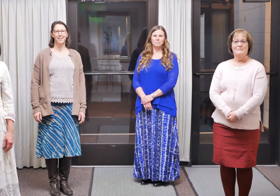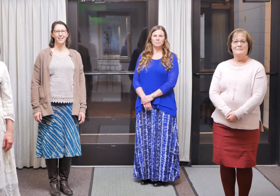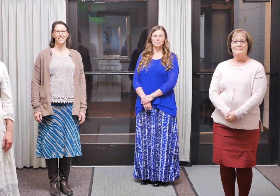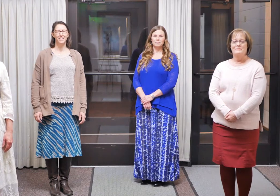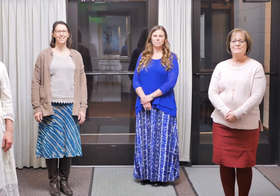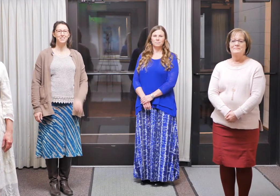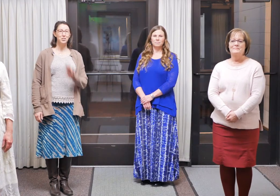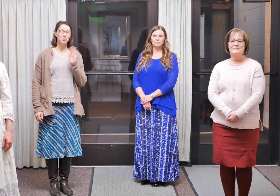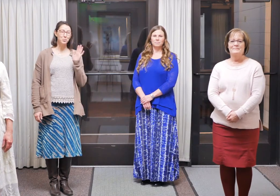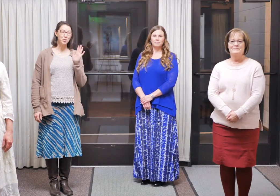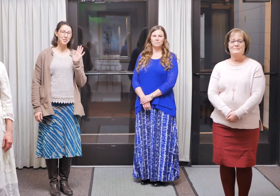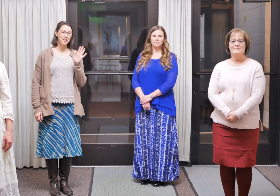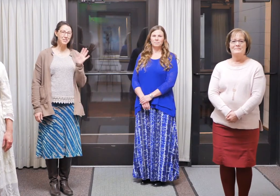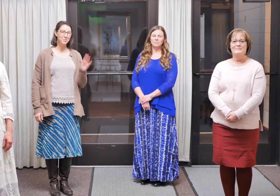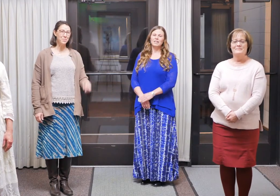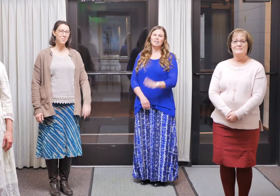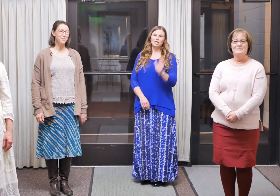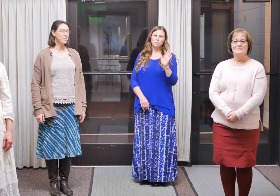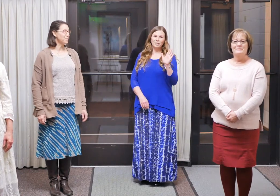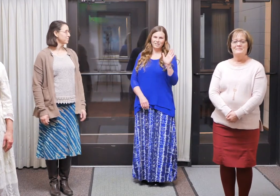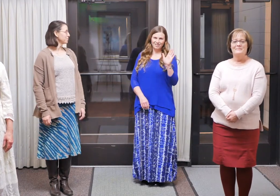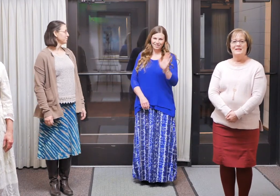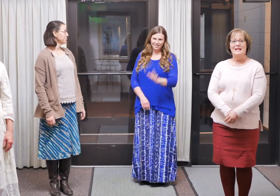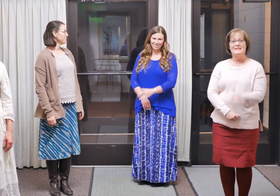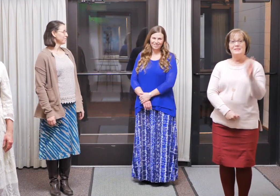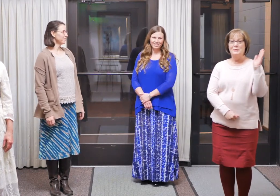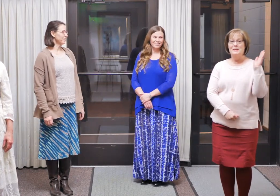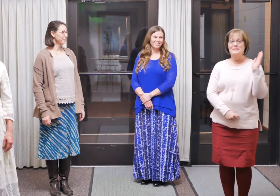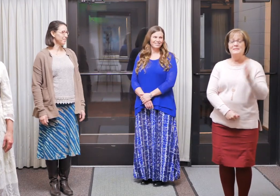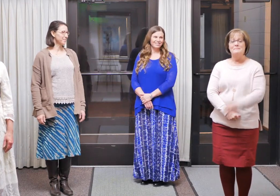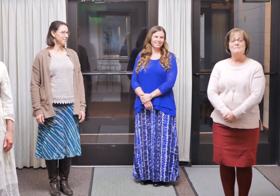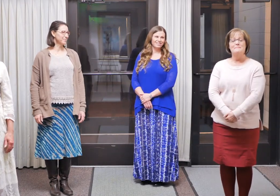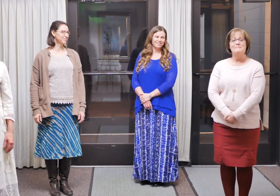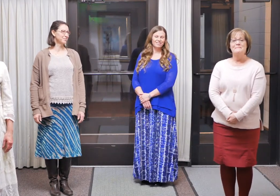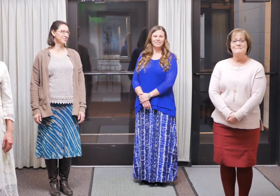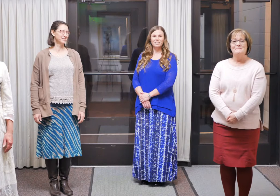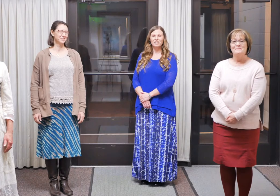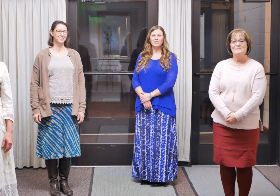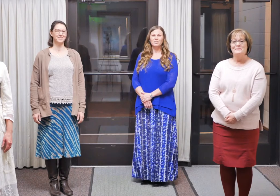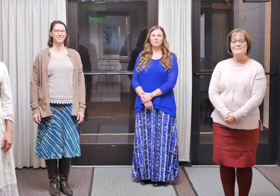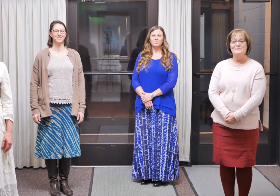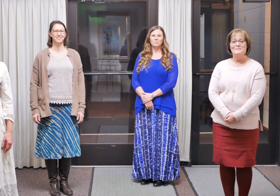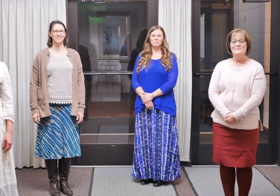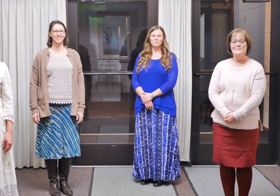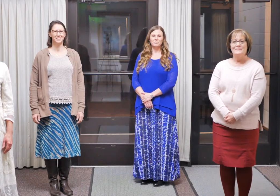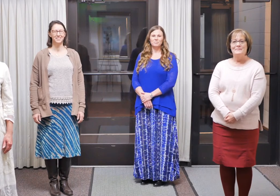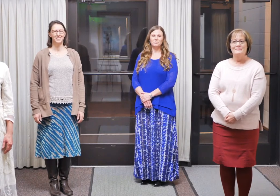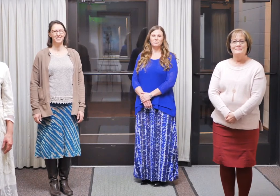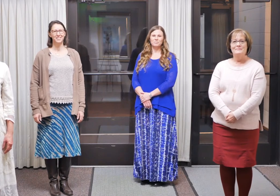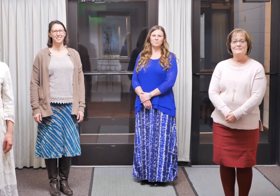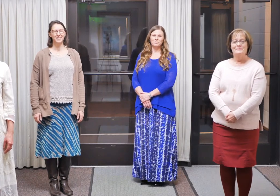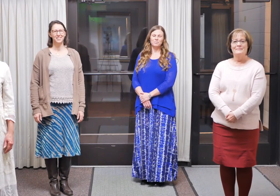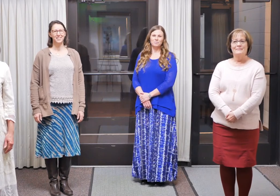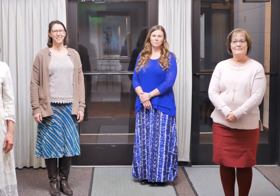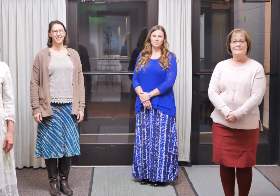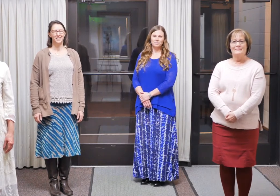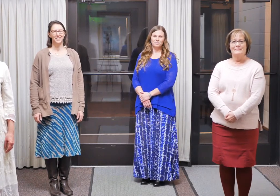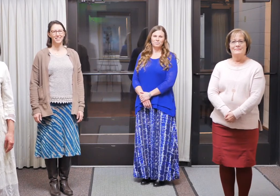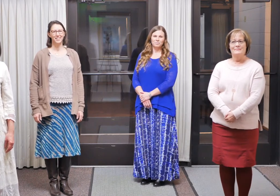Goff, Sister Pearson, Sister Britton, and Sister Munson. We are going to head down to the primary room and share a sweet message